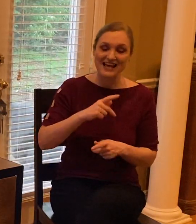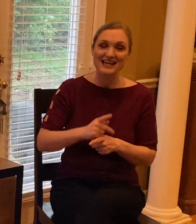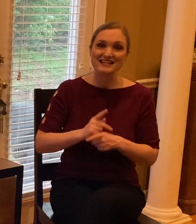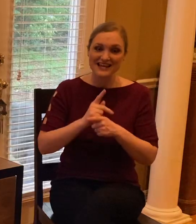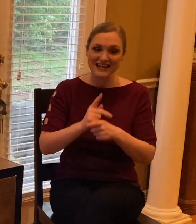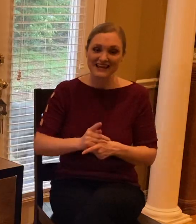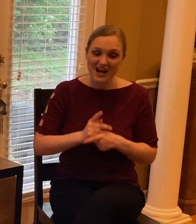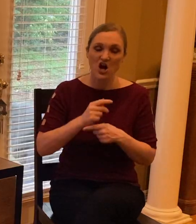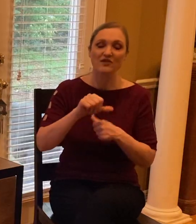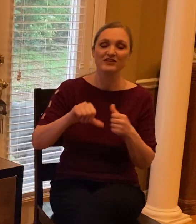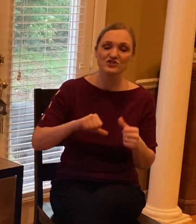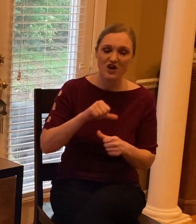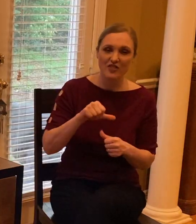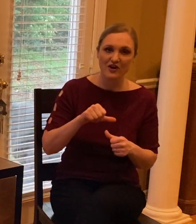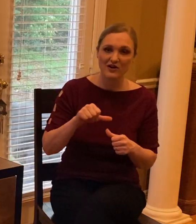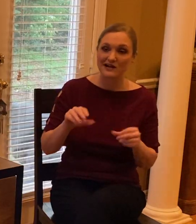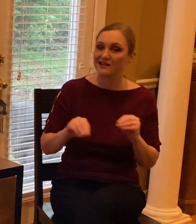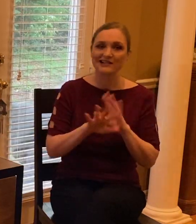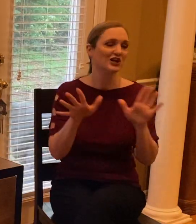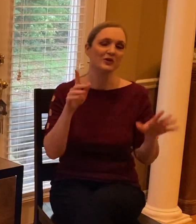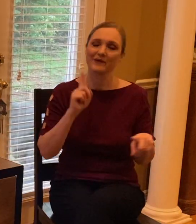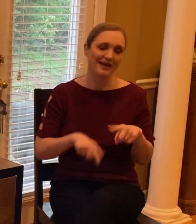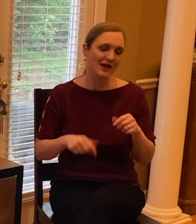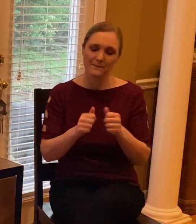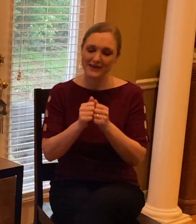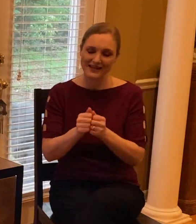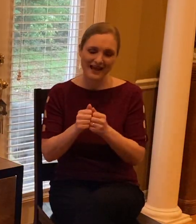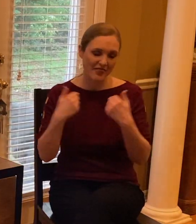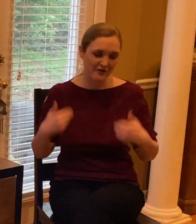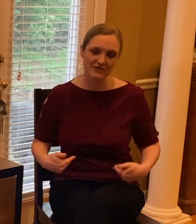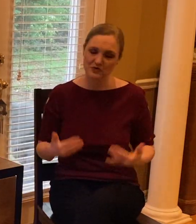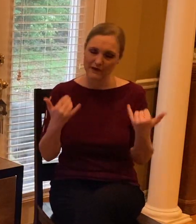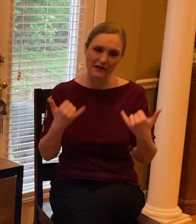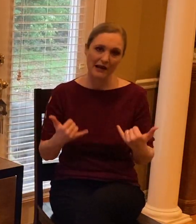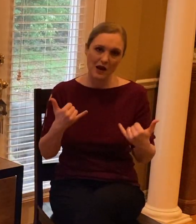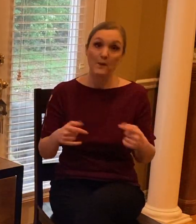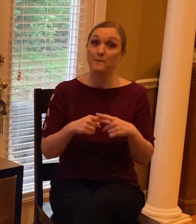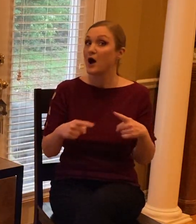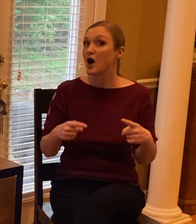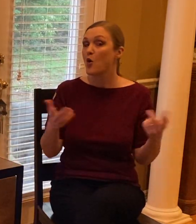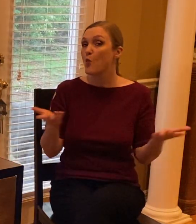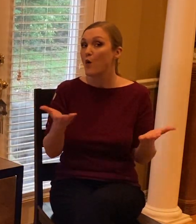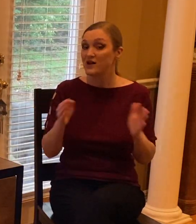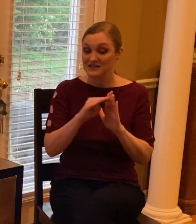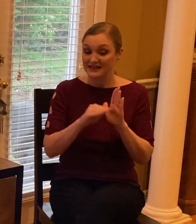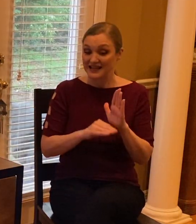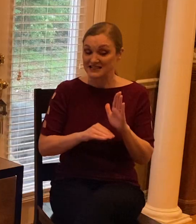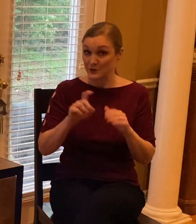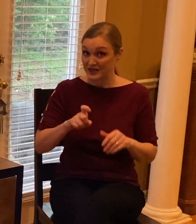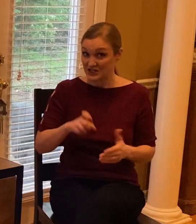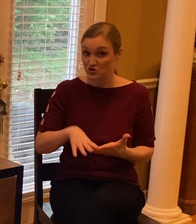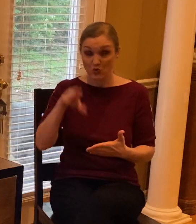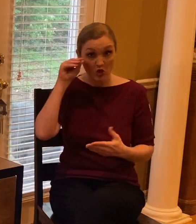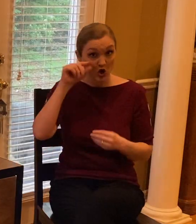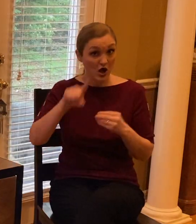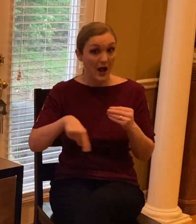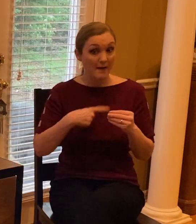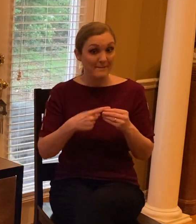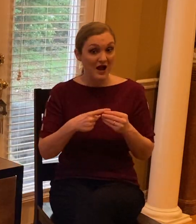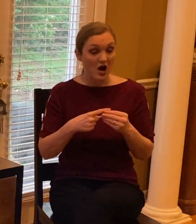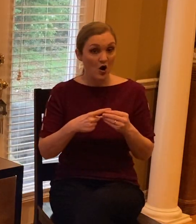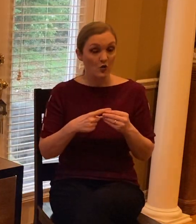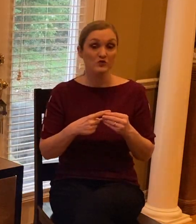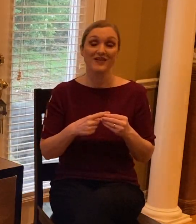needs when we're together. Obviously, we can't be together right now, but what is the lesson that we need to learn going forward about this